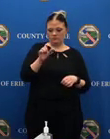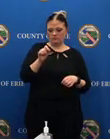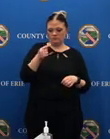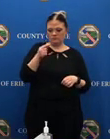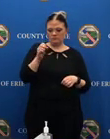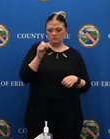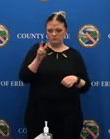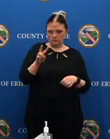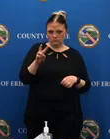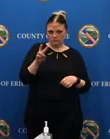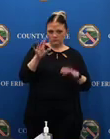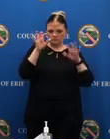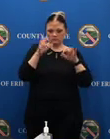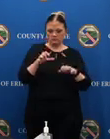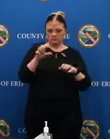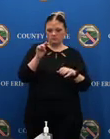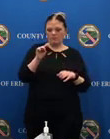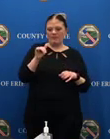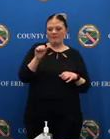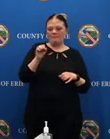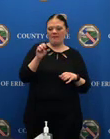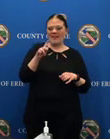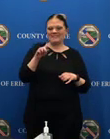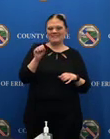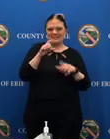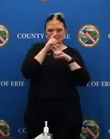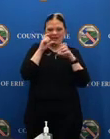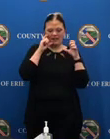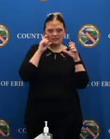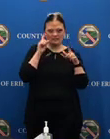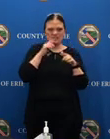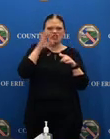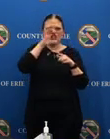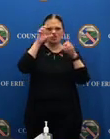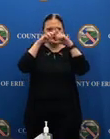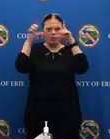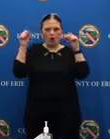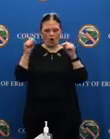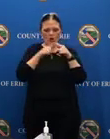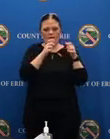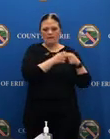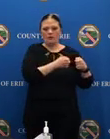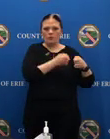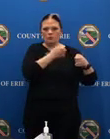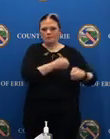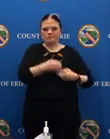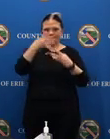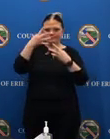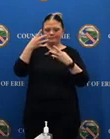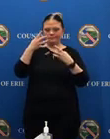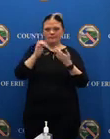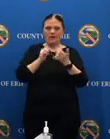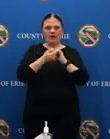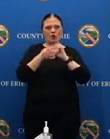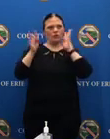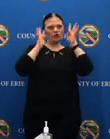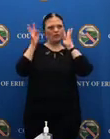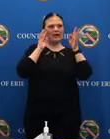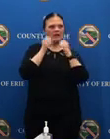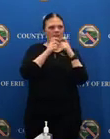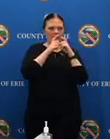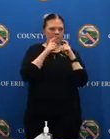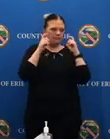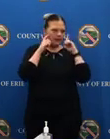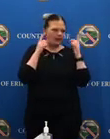www.cdc.gov, and type in masks in their search engine, you will go to their page, and they have suggestions about how to be innovative about masks.